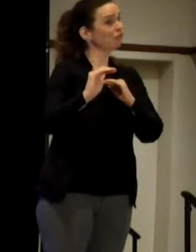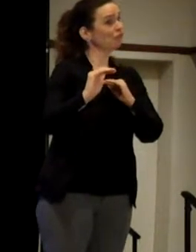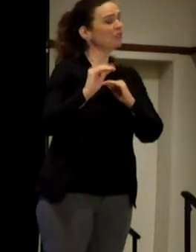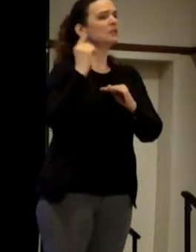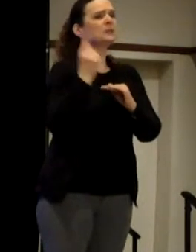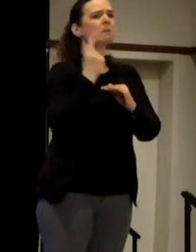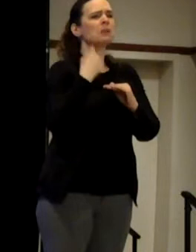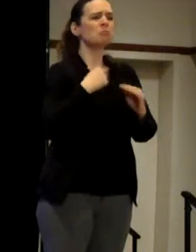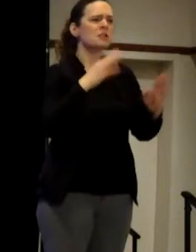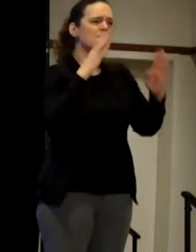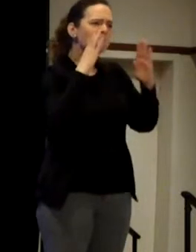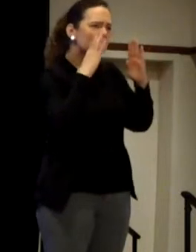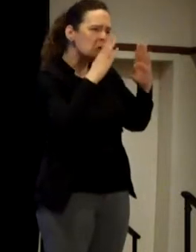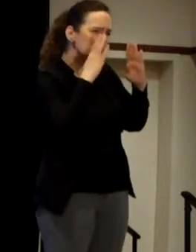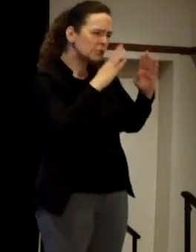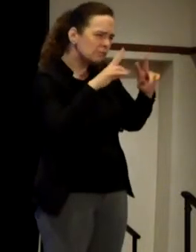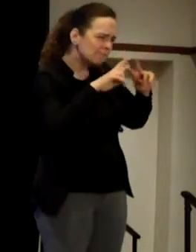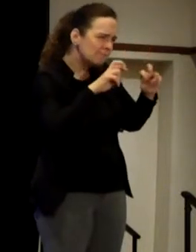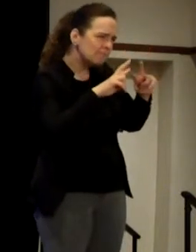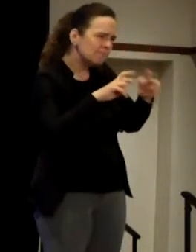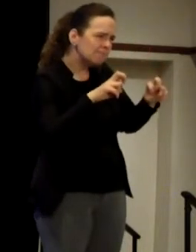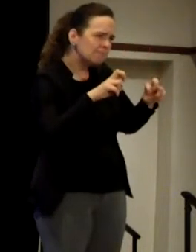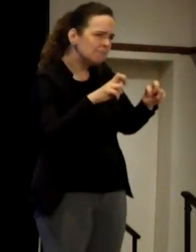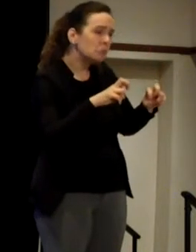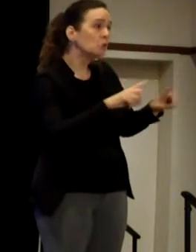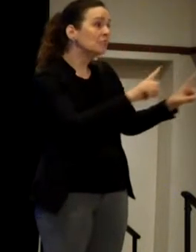days, but the more you test, you're going to find